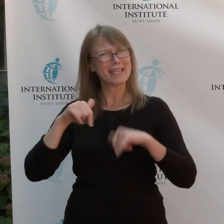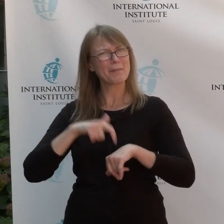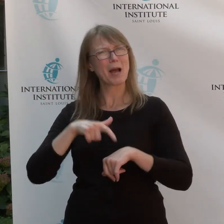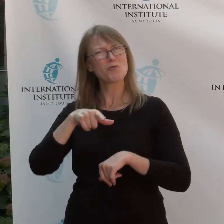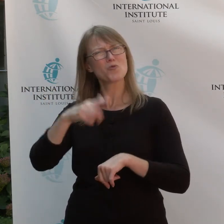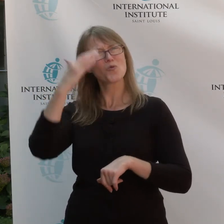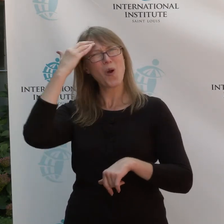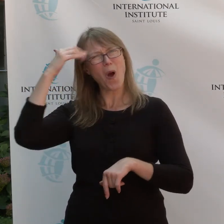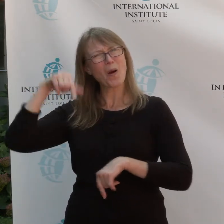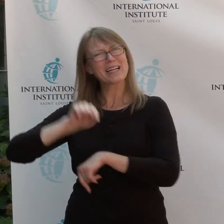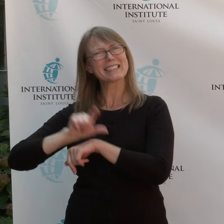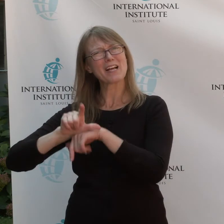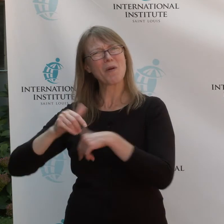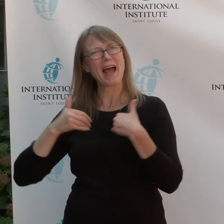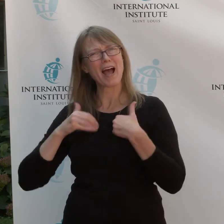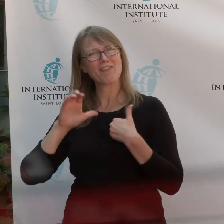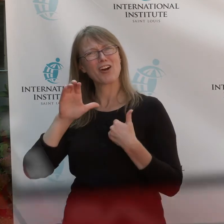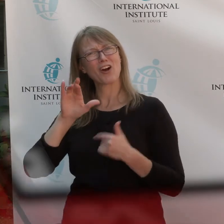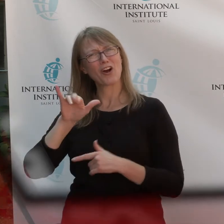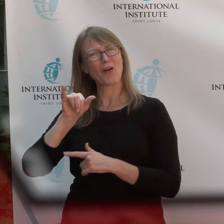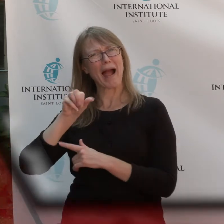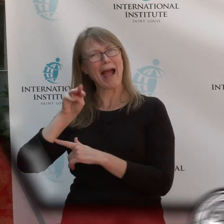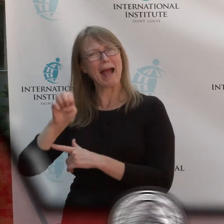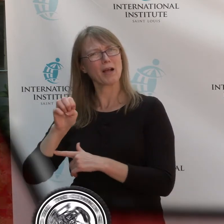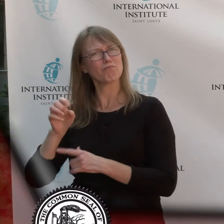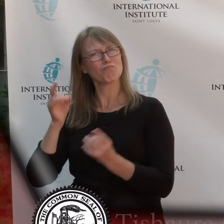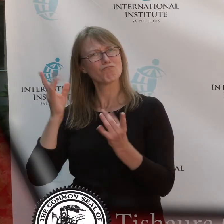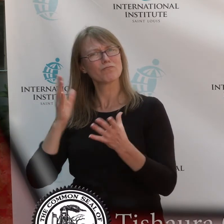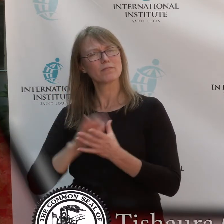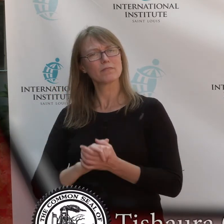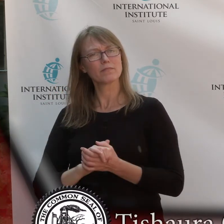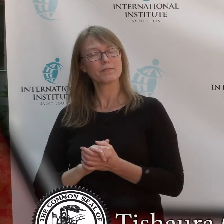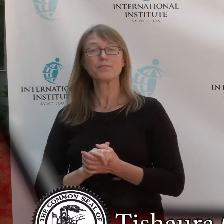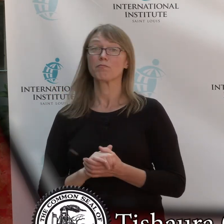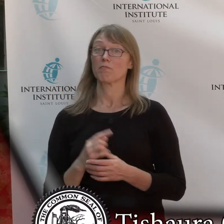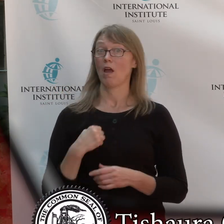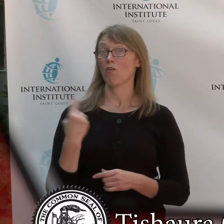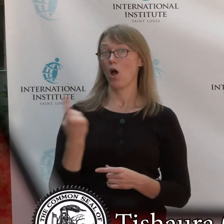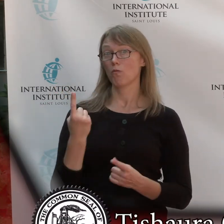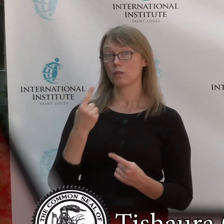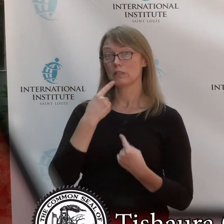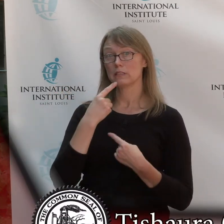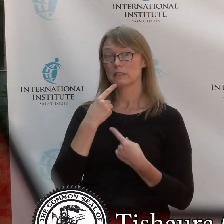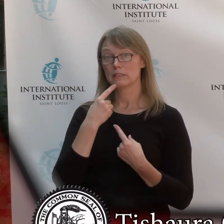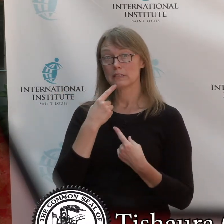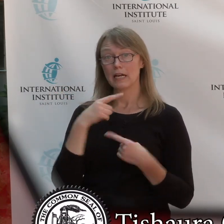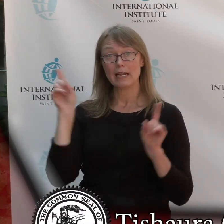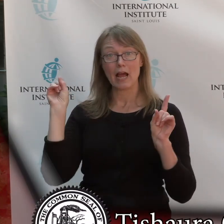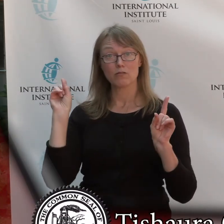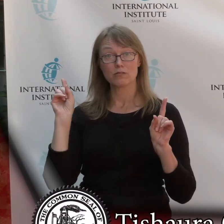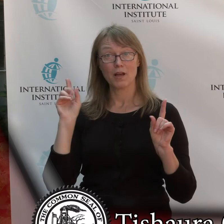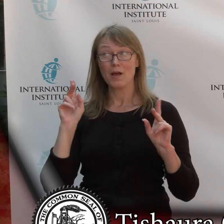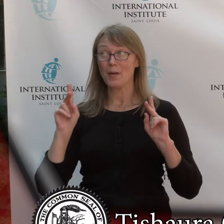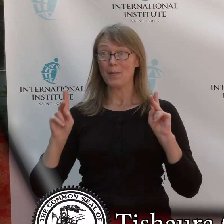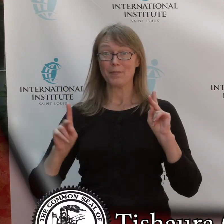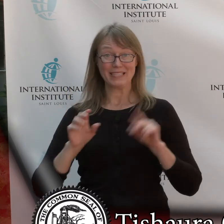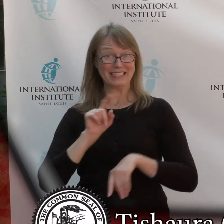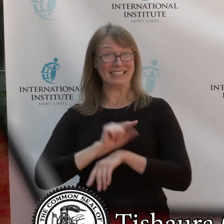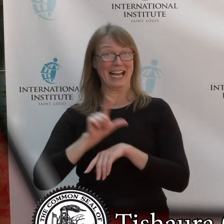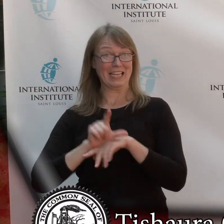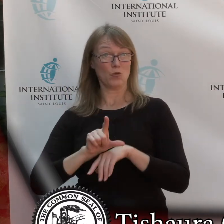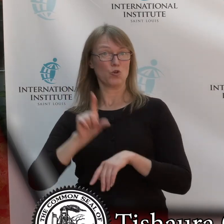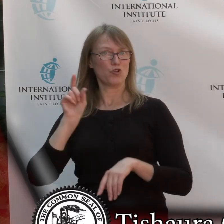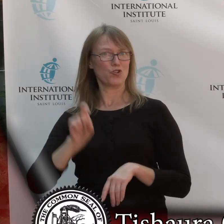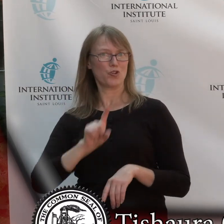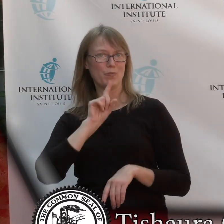Well, I've always said that St. Louis should be a place where anyone can succeed regardless of their skin color, who they love, or how they